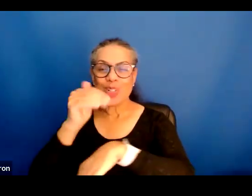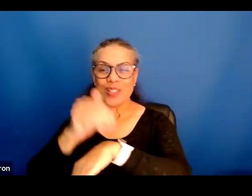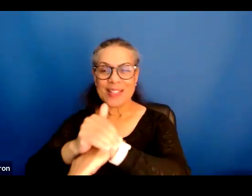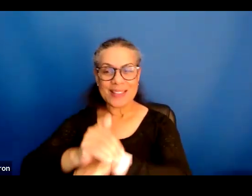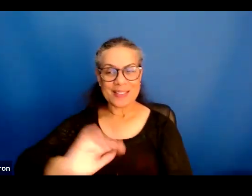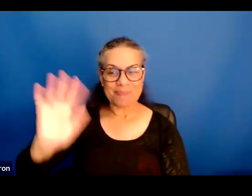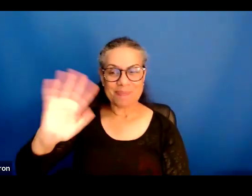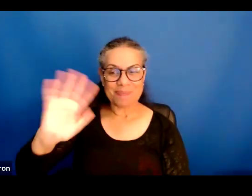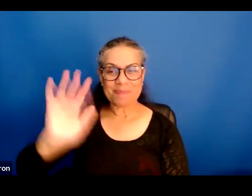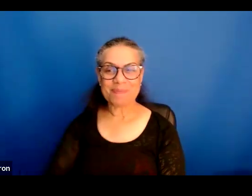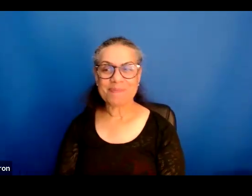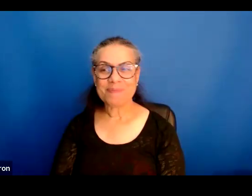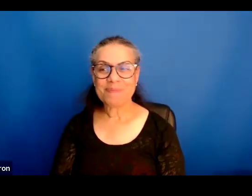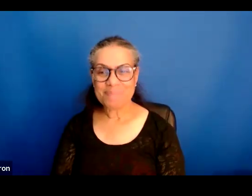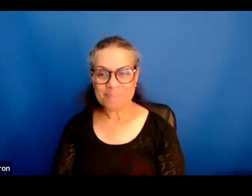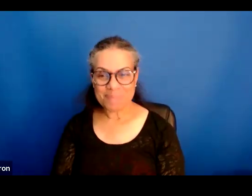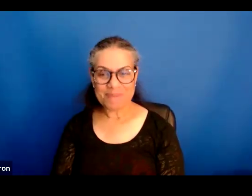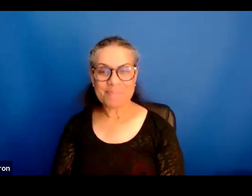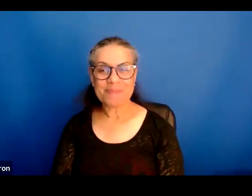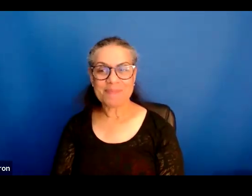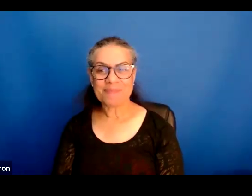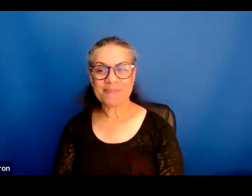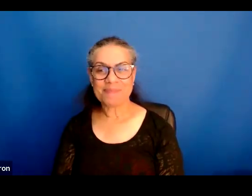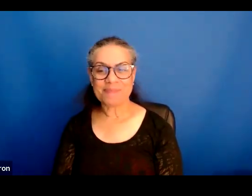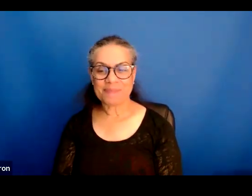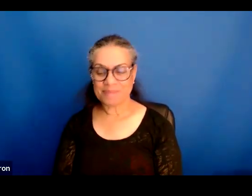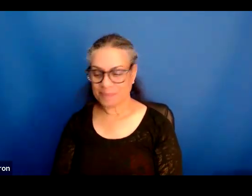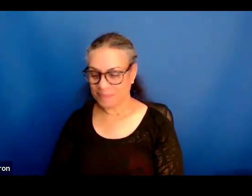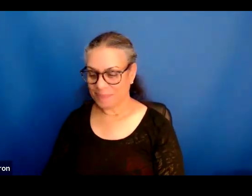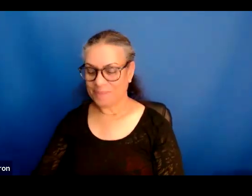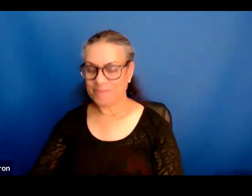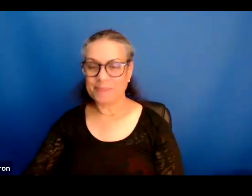I brought this. Get to do that. Very- when you're open. That was great. But I got in my bag and it was flat.